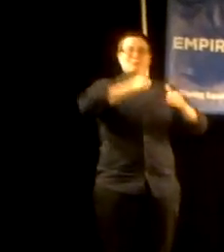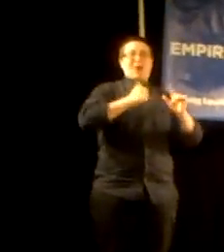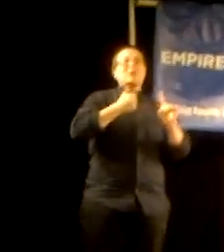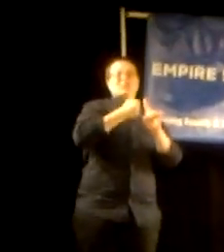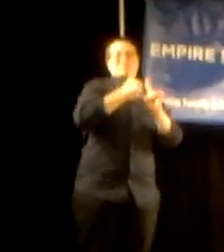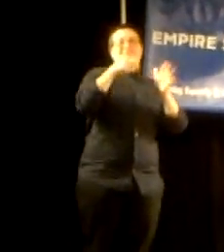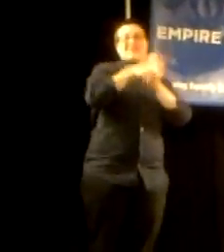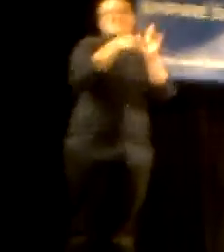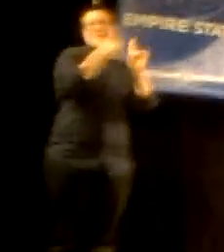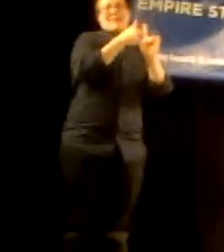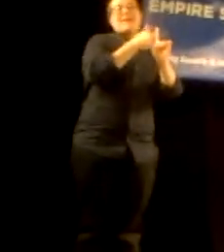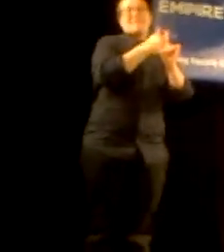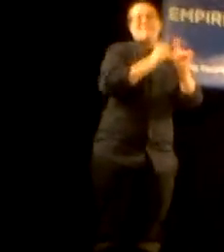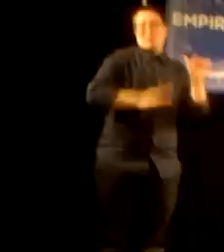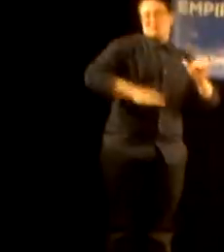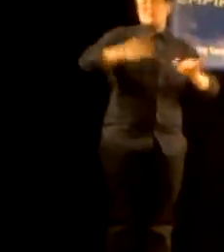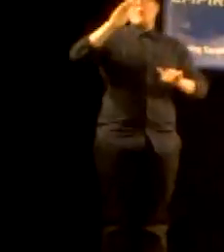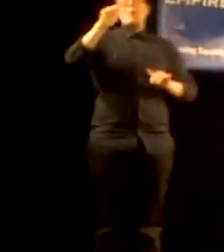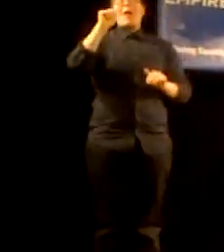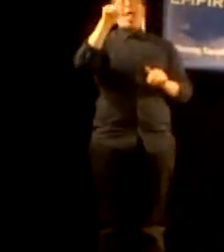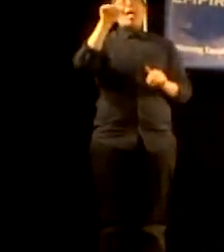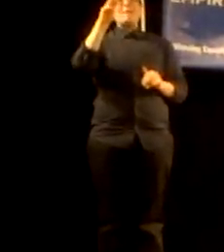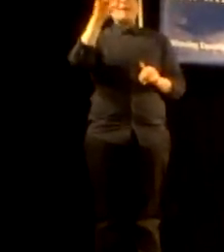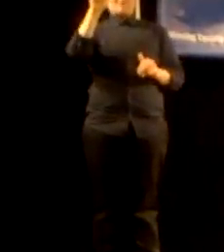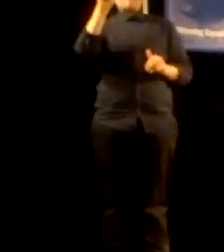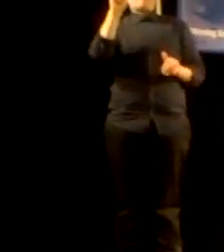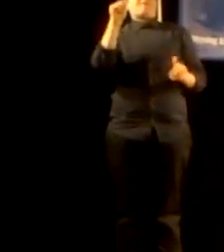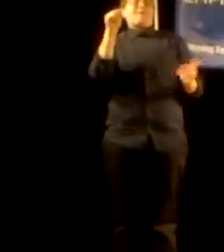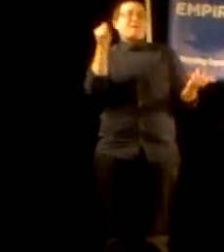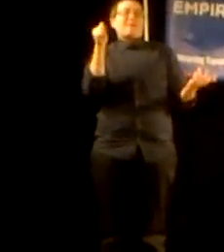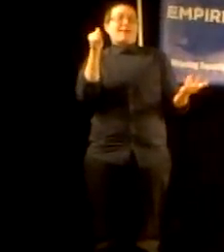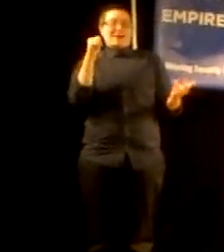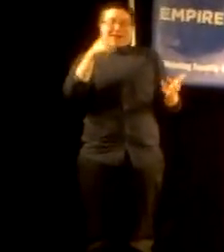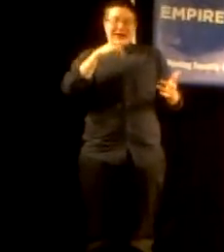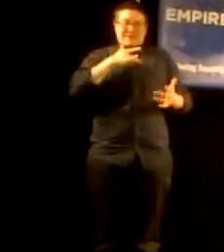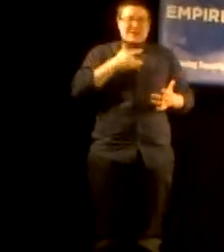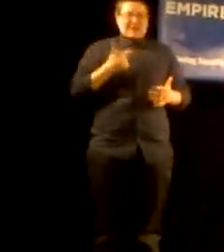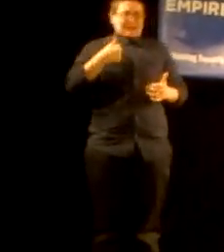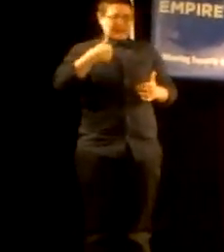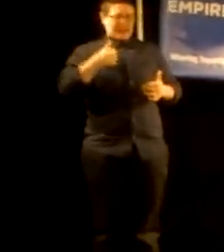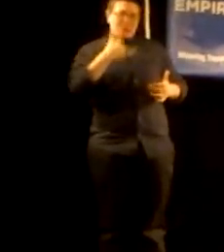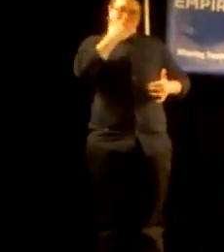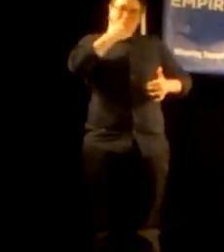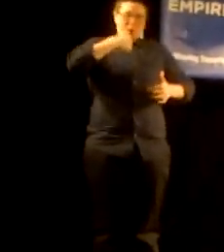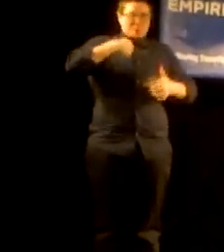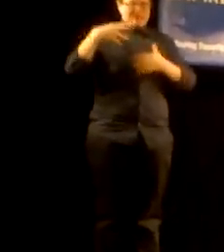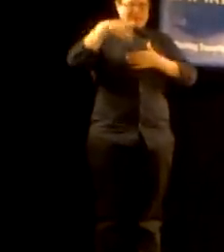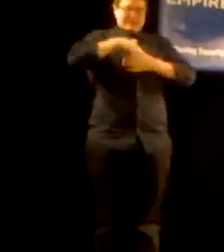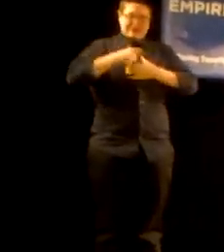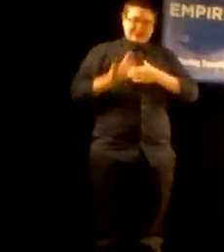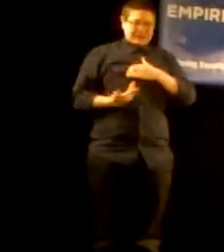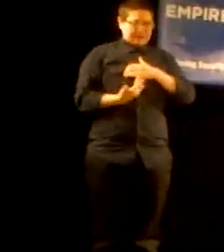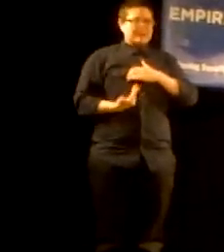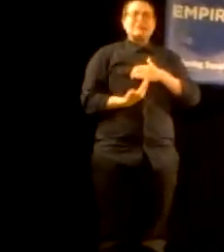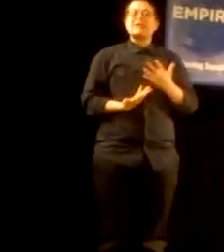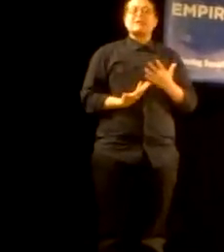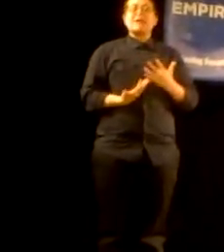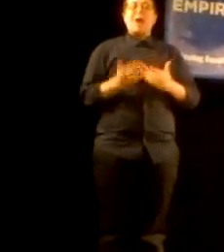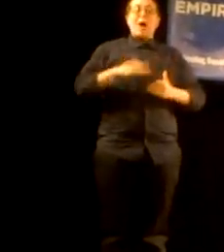adolescent growing up in Alabama, I felt that who I was at my core was damaged and wrong. Growing up religious,